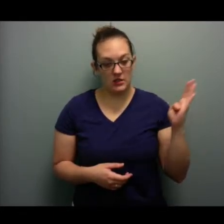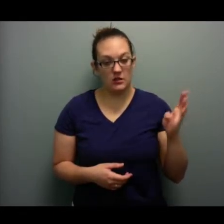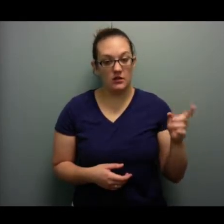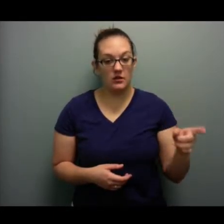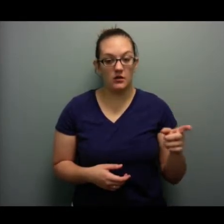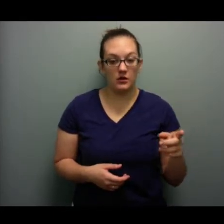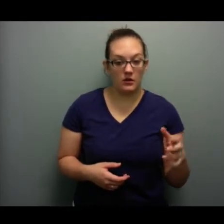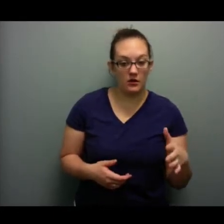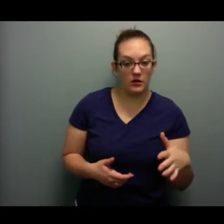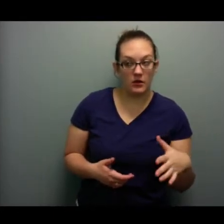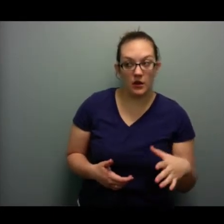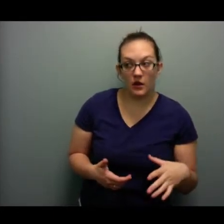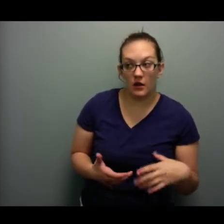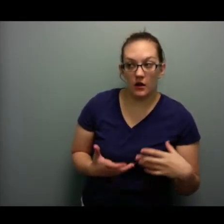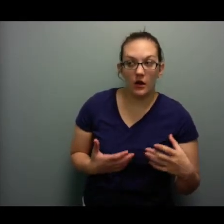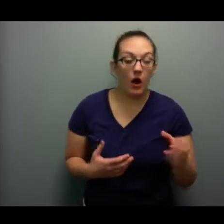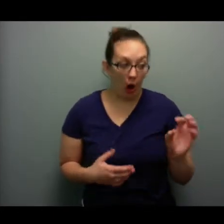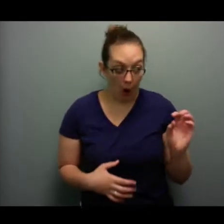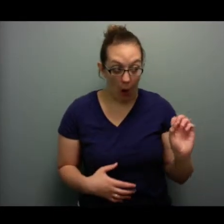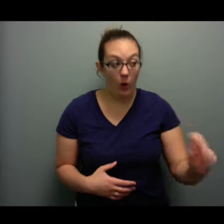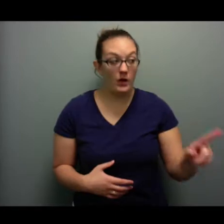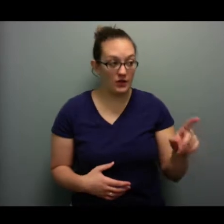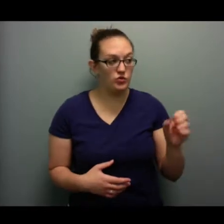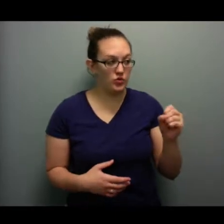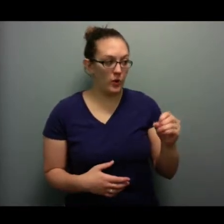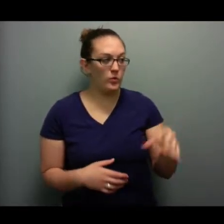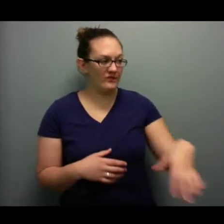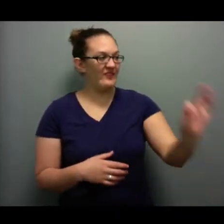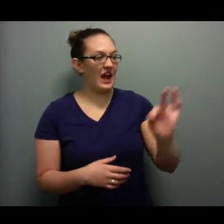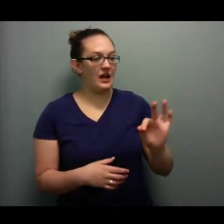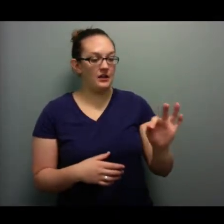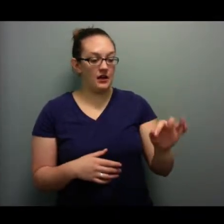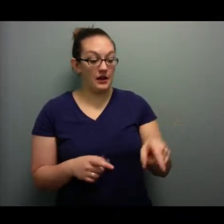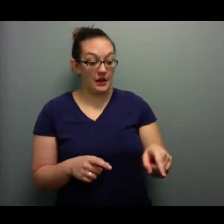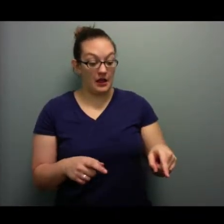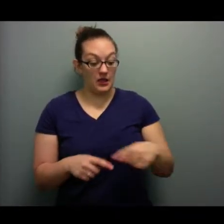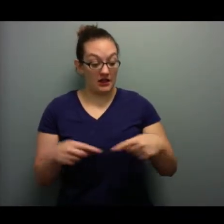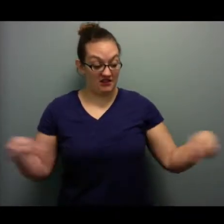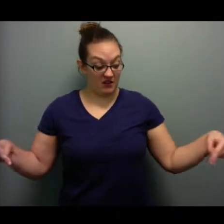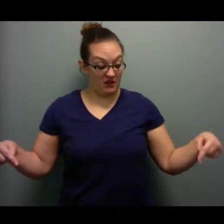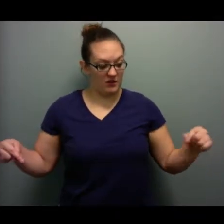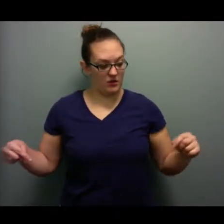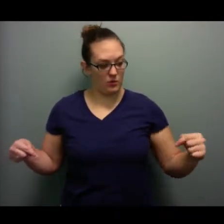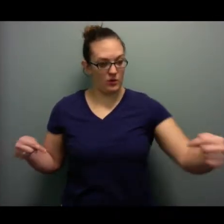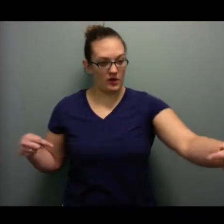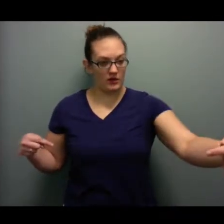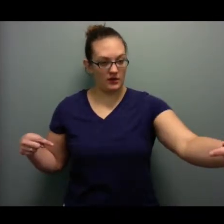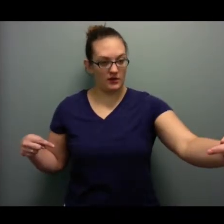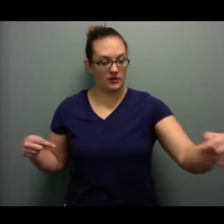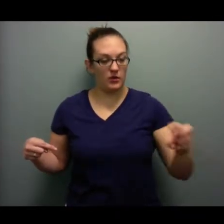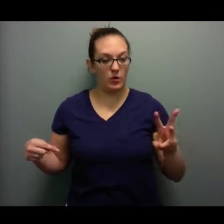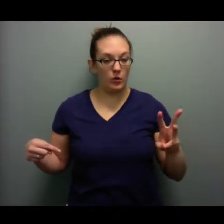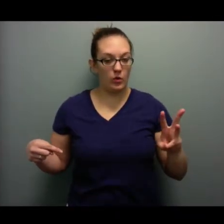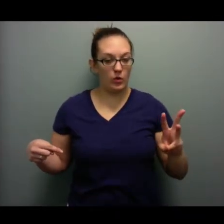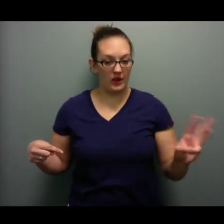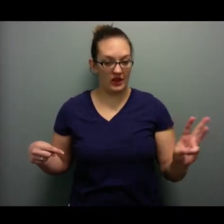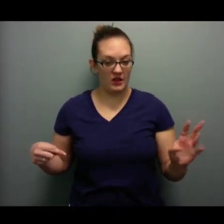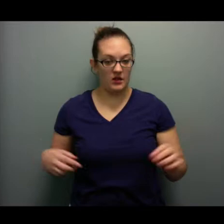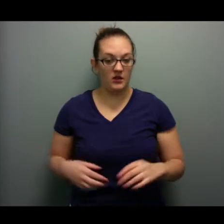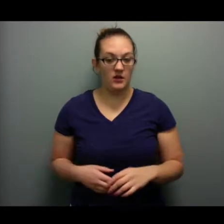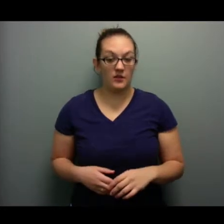Okay, so you would find out what the length and the width is, and then what would you do? Alex?